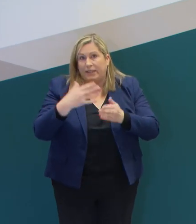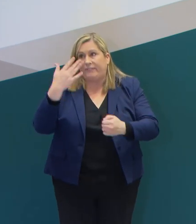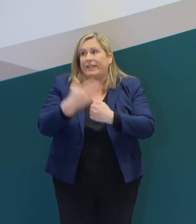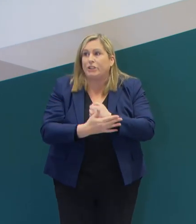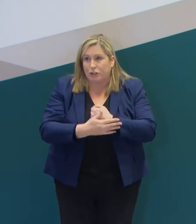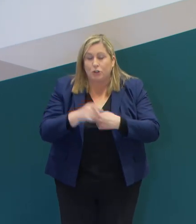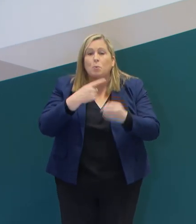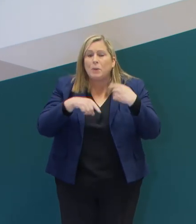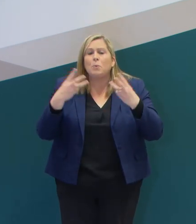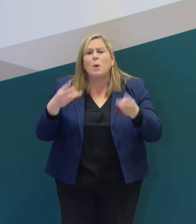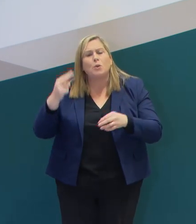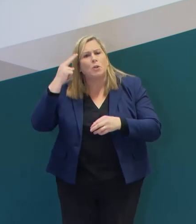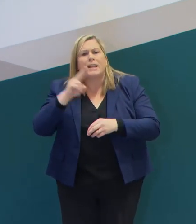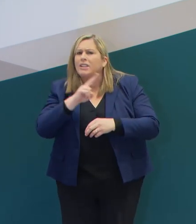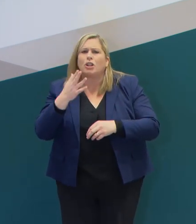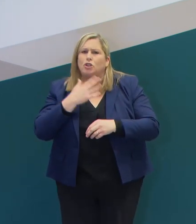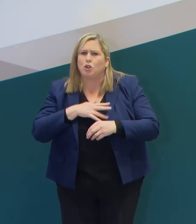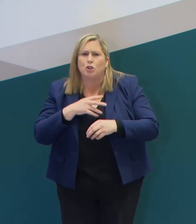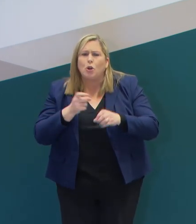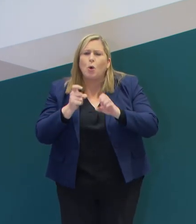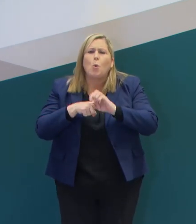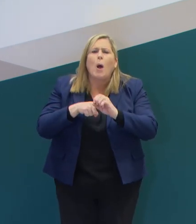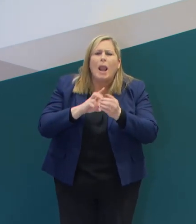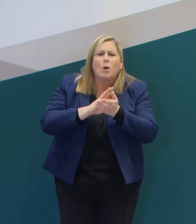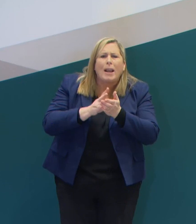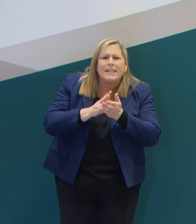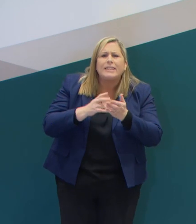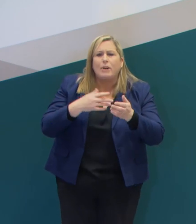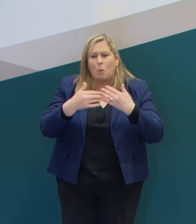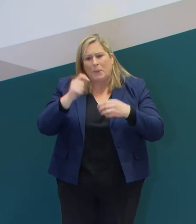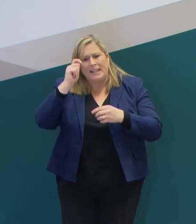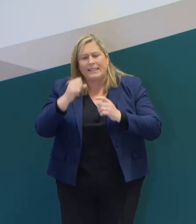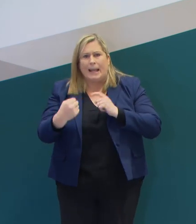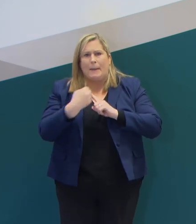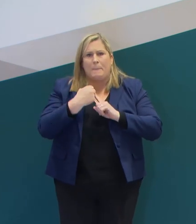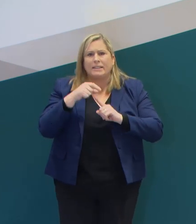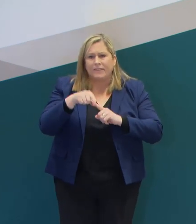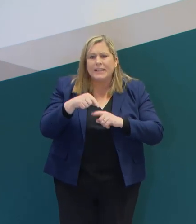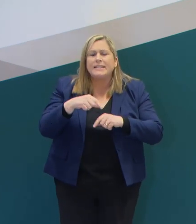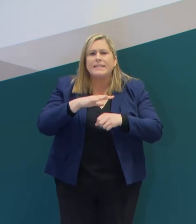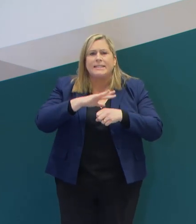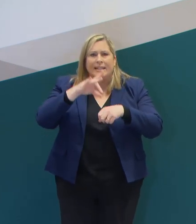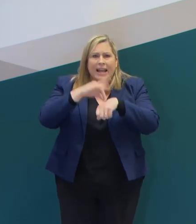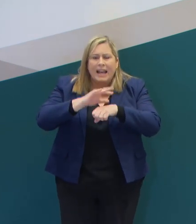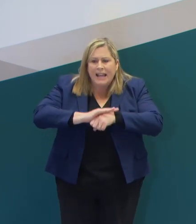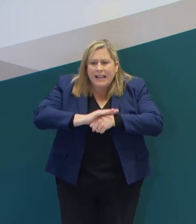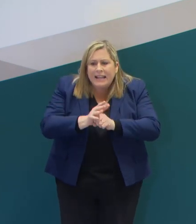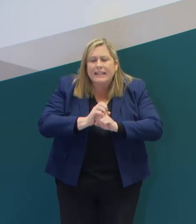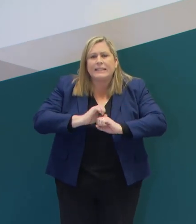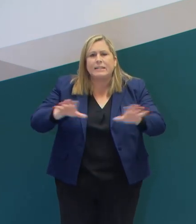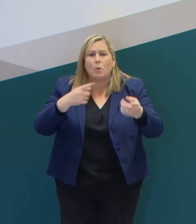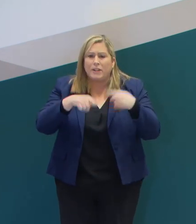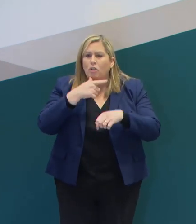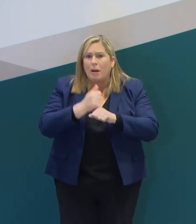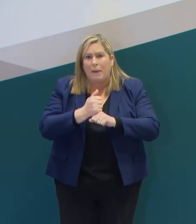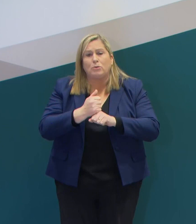do want to understand not just qualitatively what we think the impacts of this might be, and we talk a lot in this forum about the impacts in the